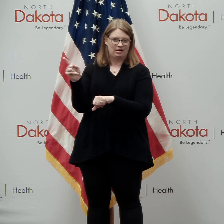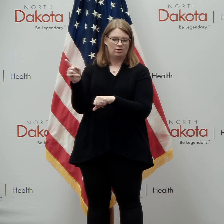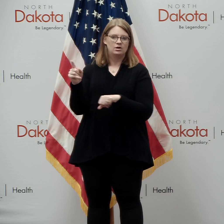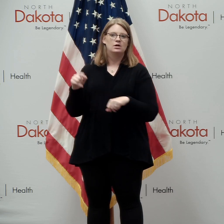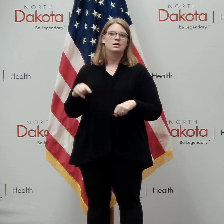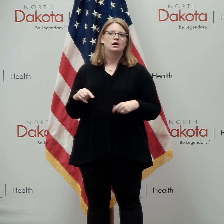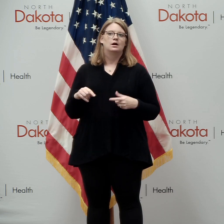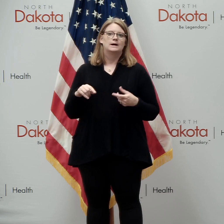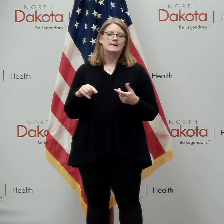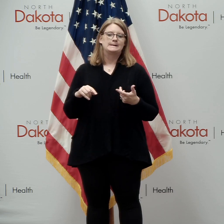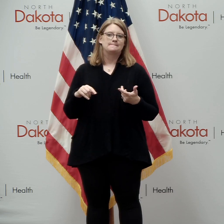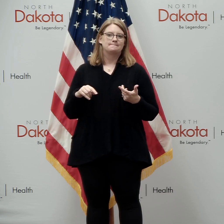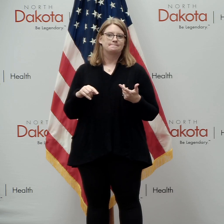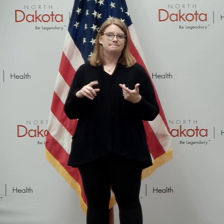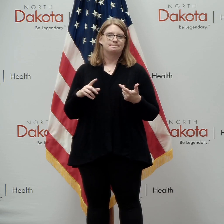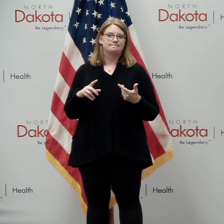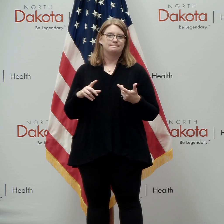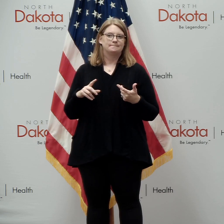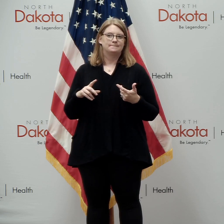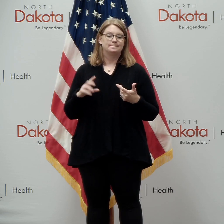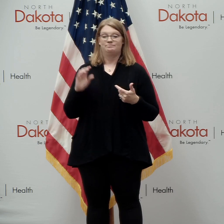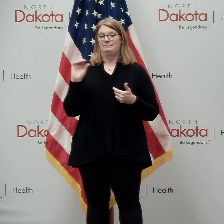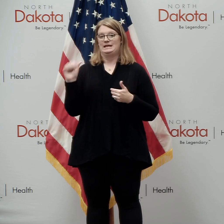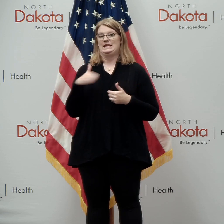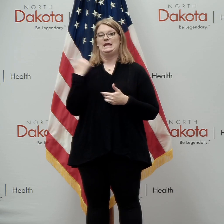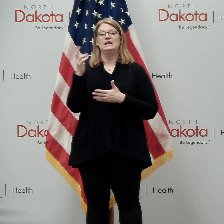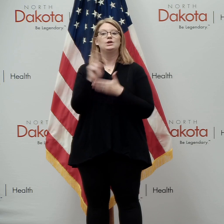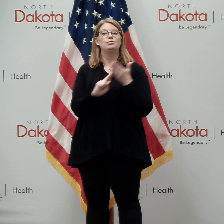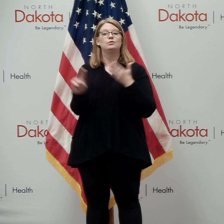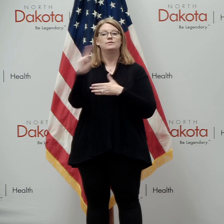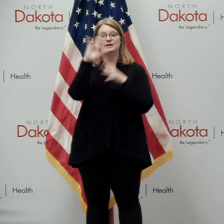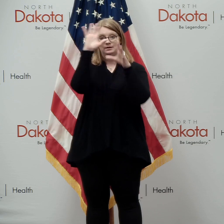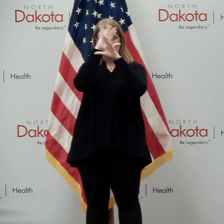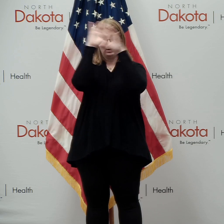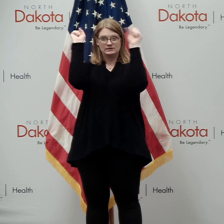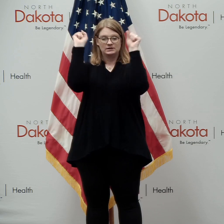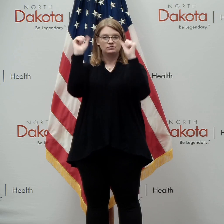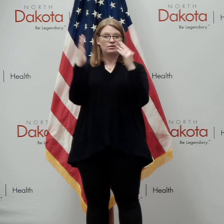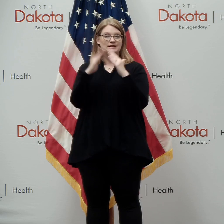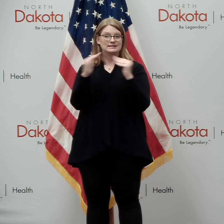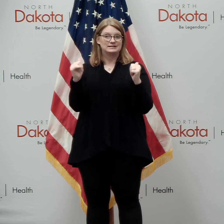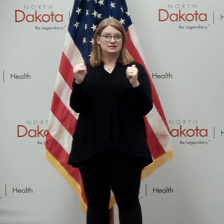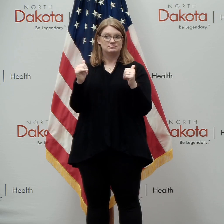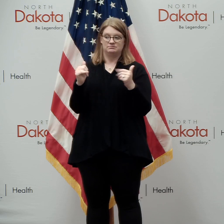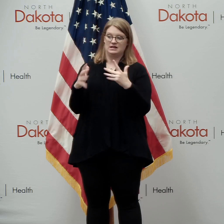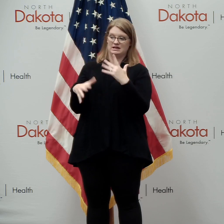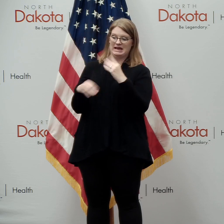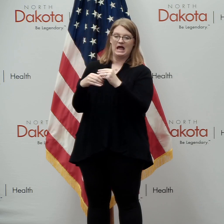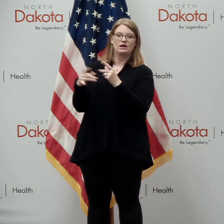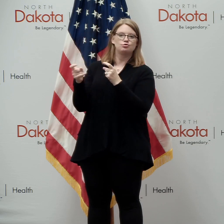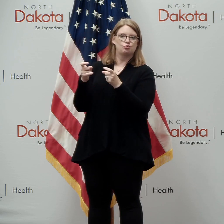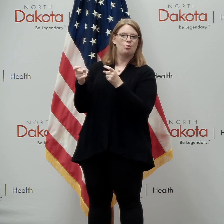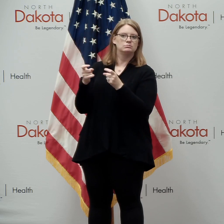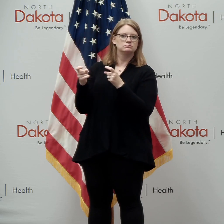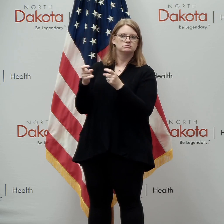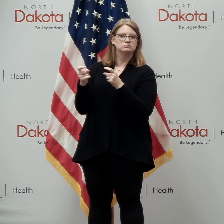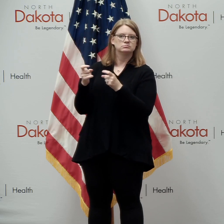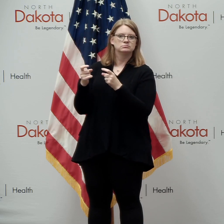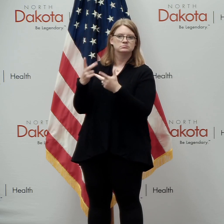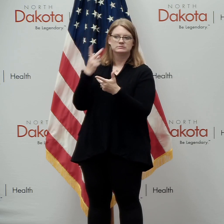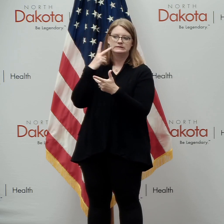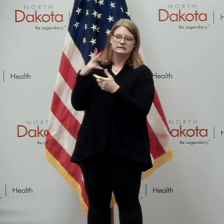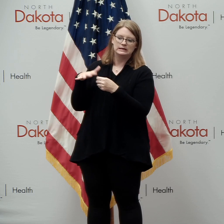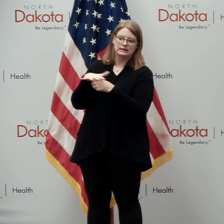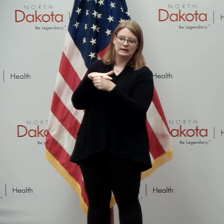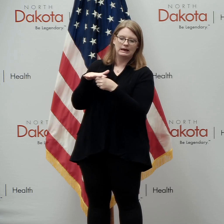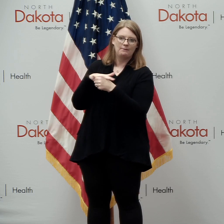we're at any point in time, any university president or the system can add controls that they see fit relative to their campus,